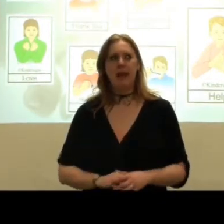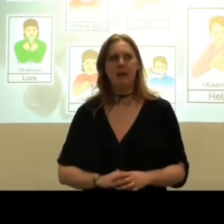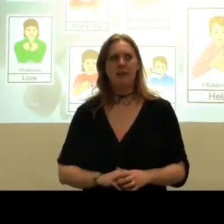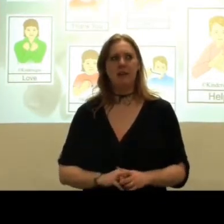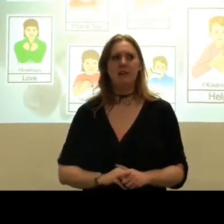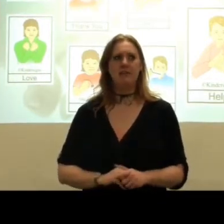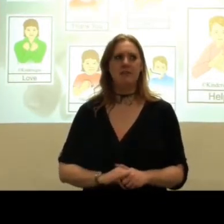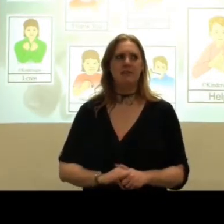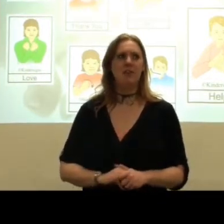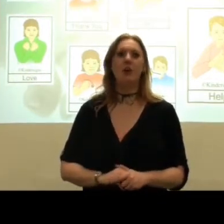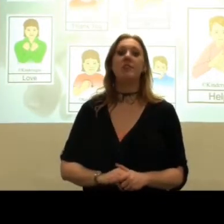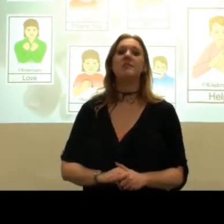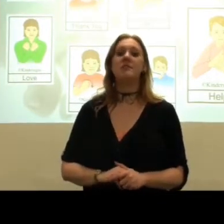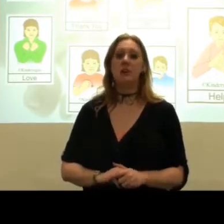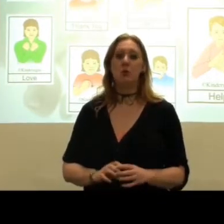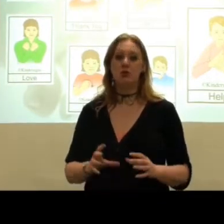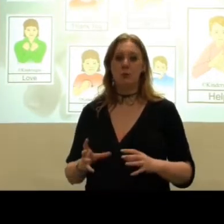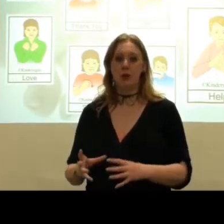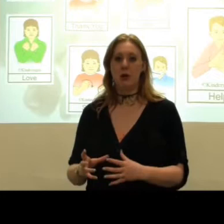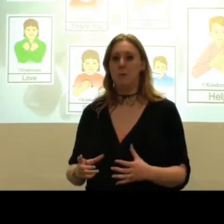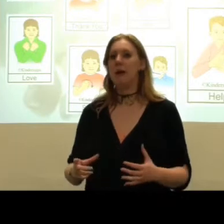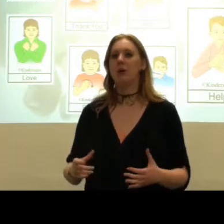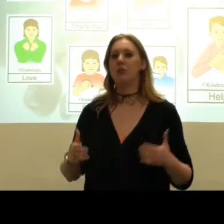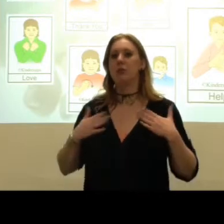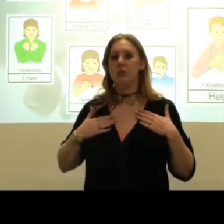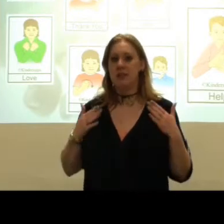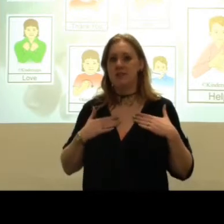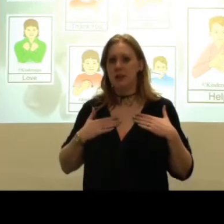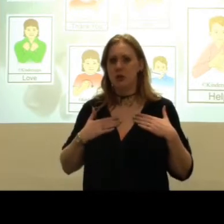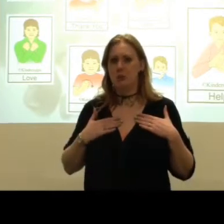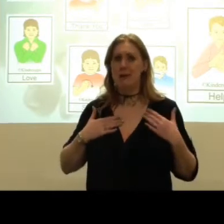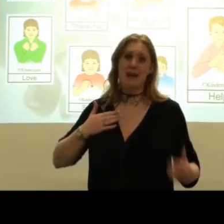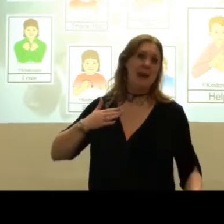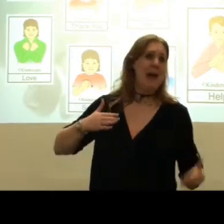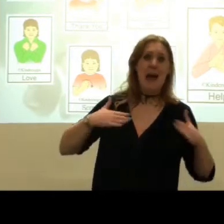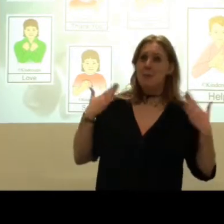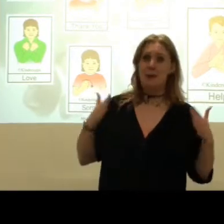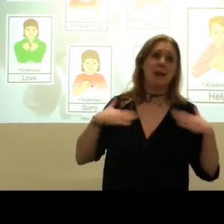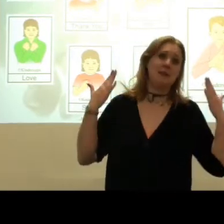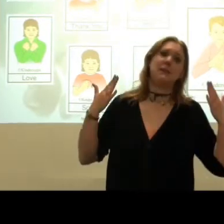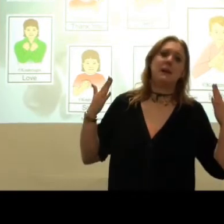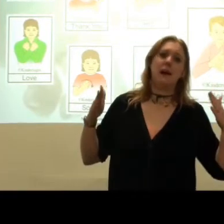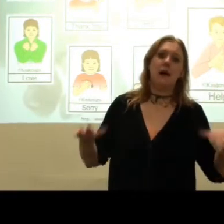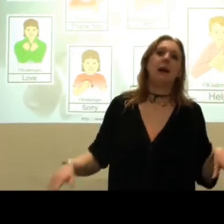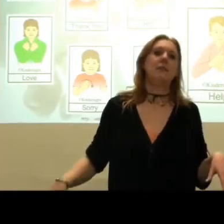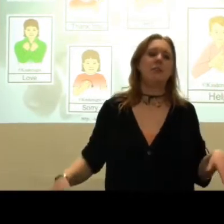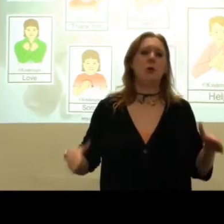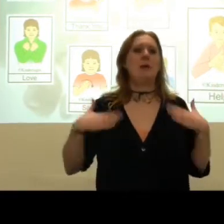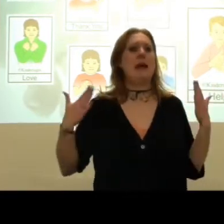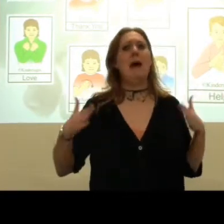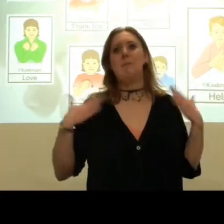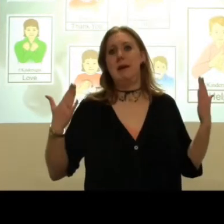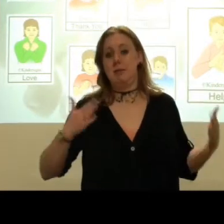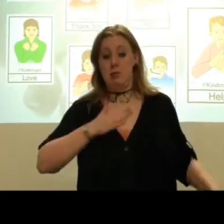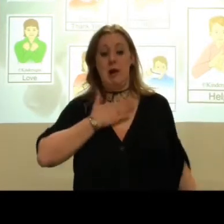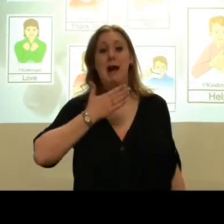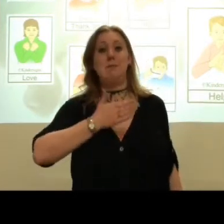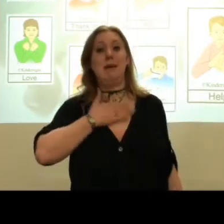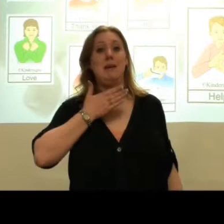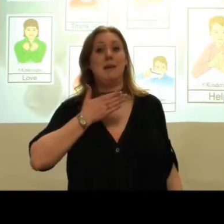and it's very distinguishable compared to this that could be happy. So, I mean, happy or happy,